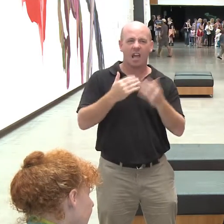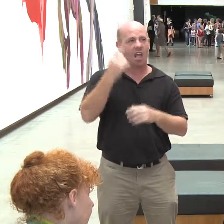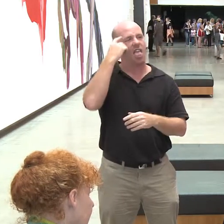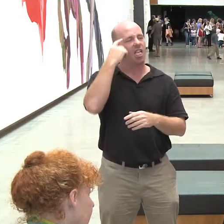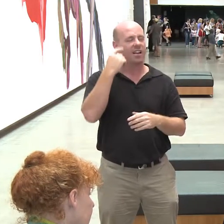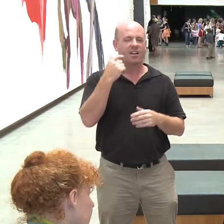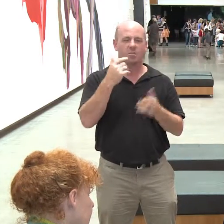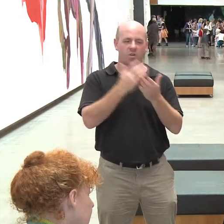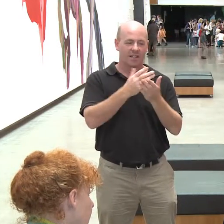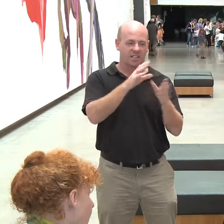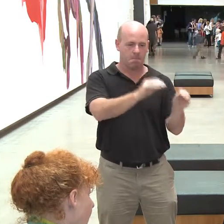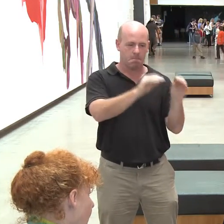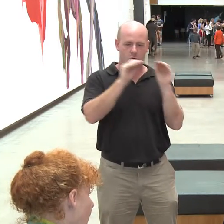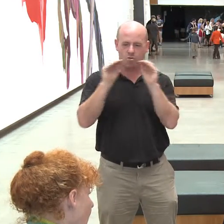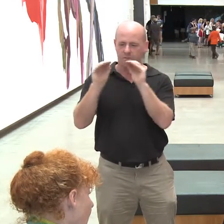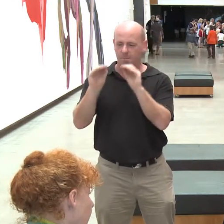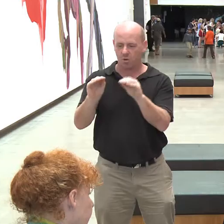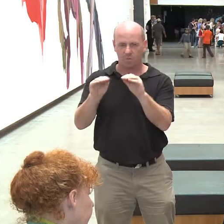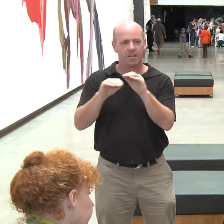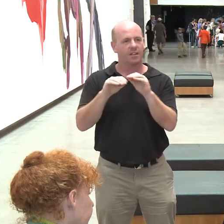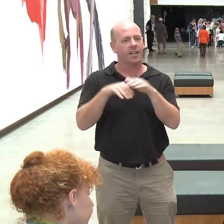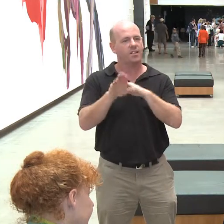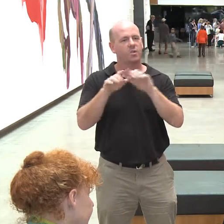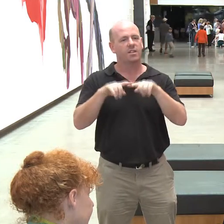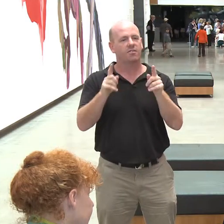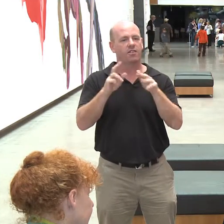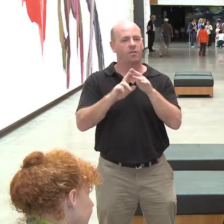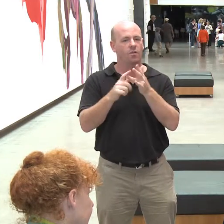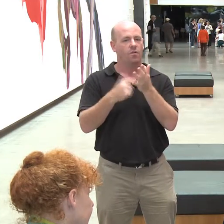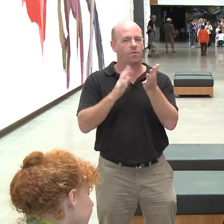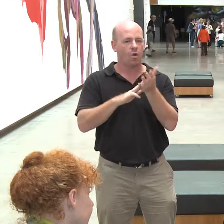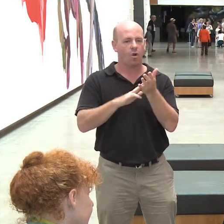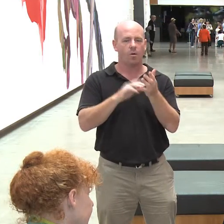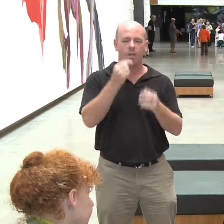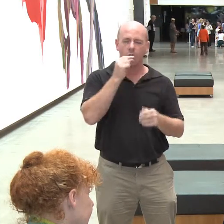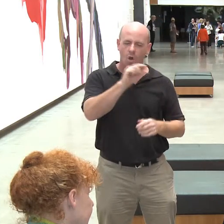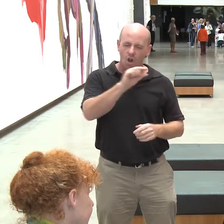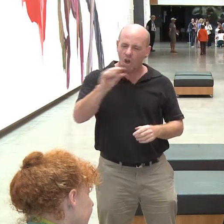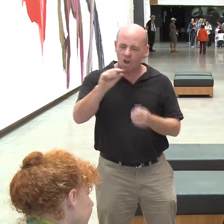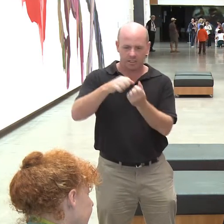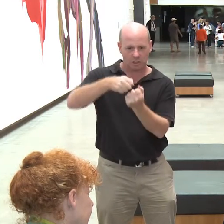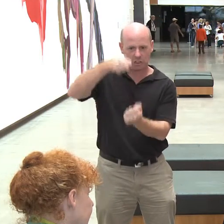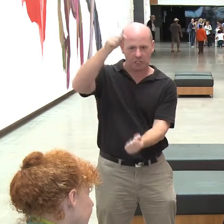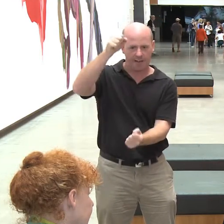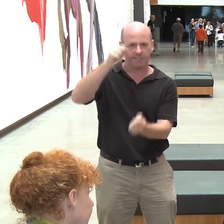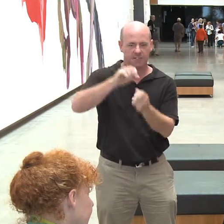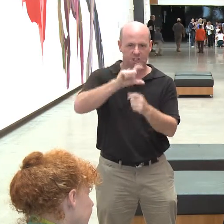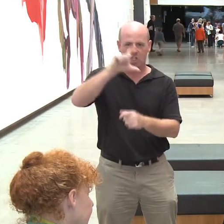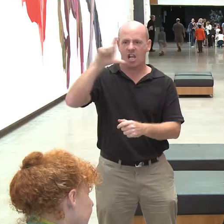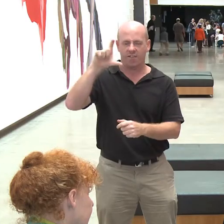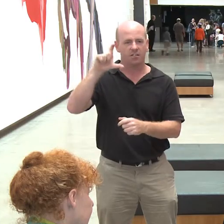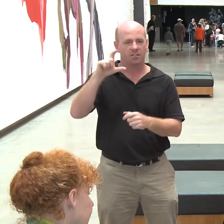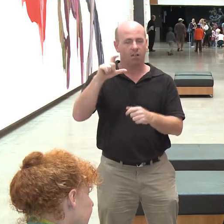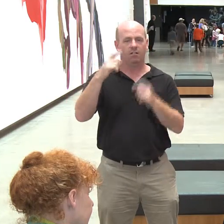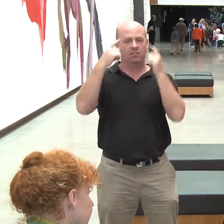about, you actually remove them, you give them a different form, you might maybe blow up the scale or you shift the scale in some way and you start to look at